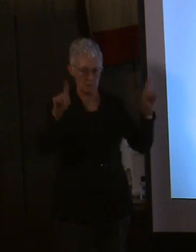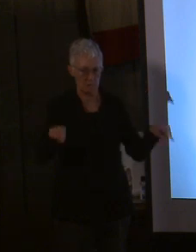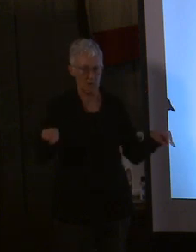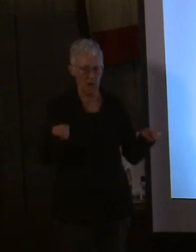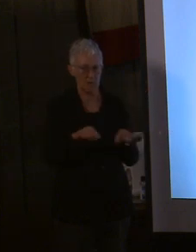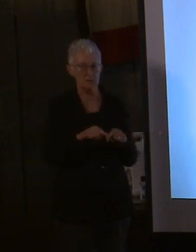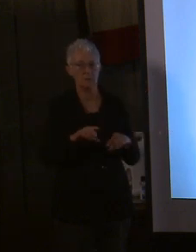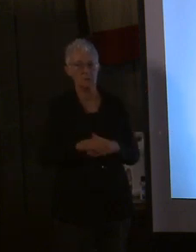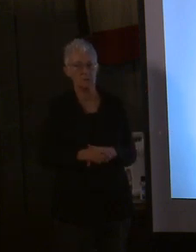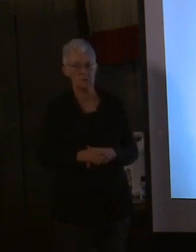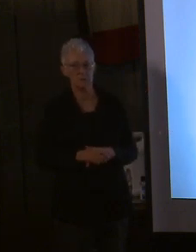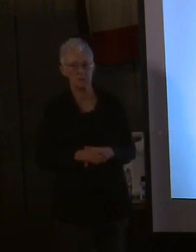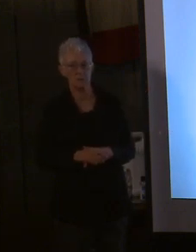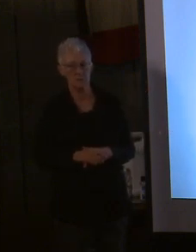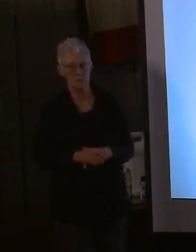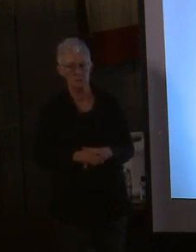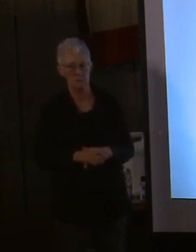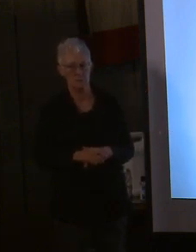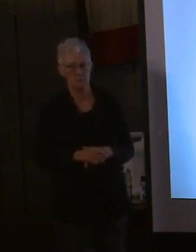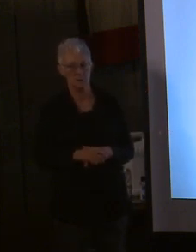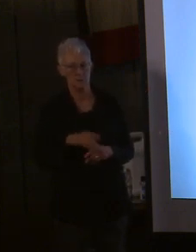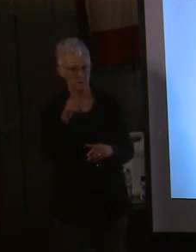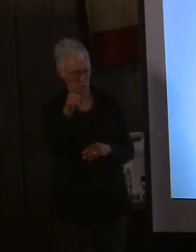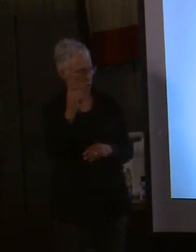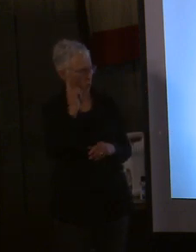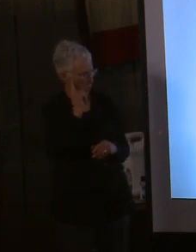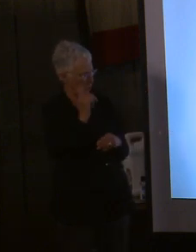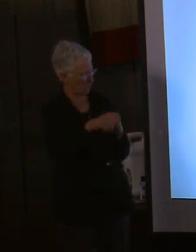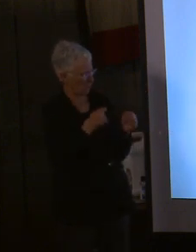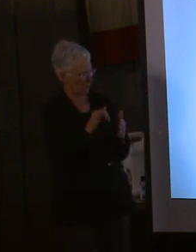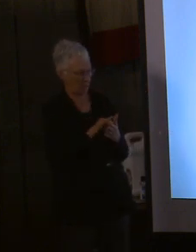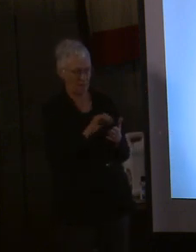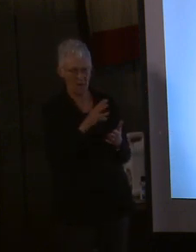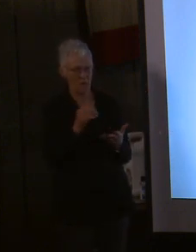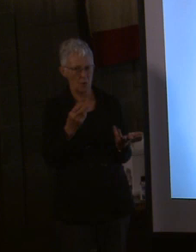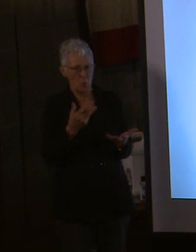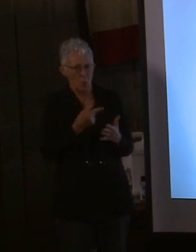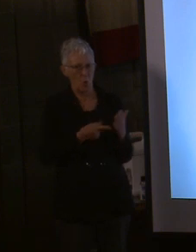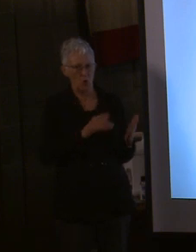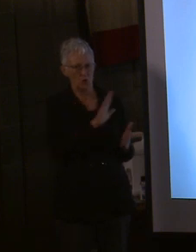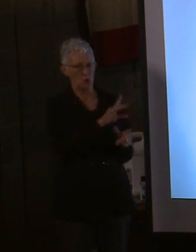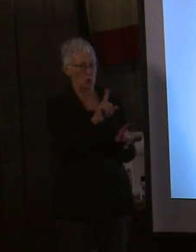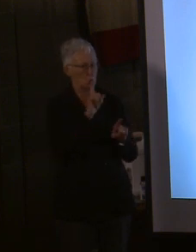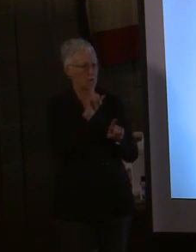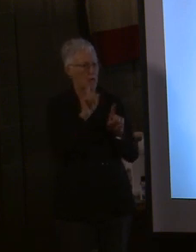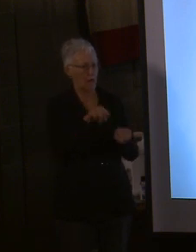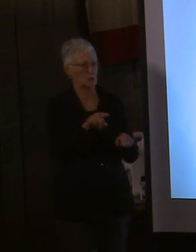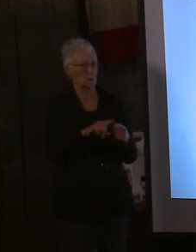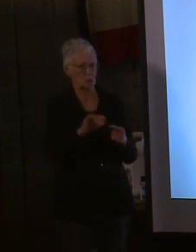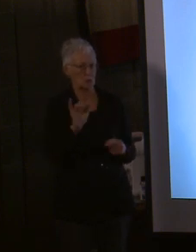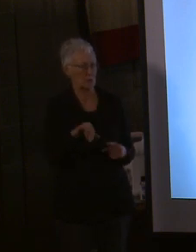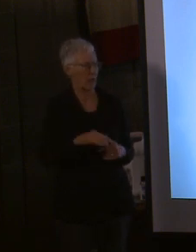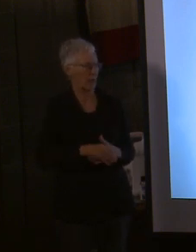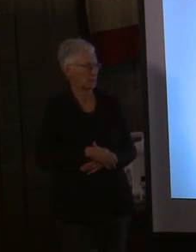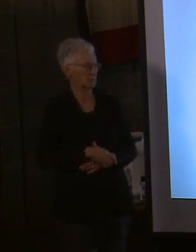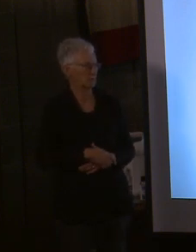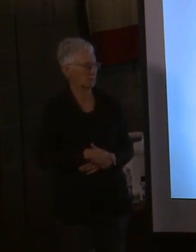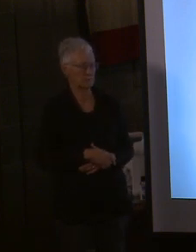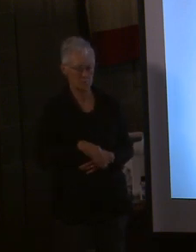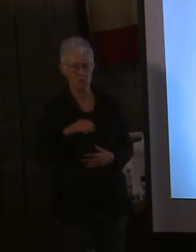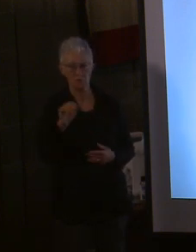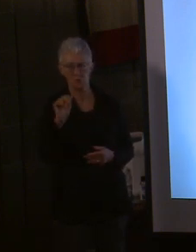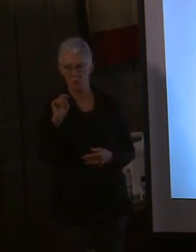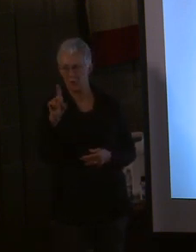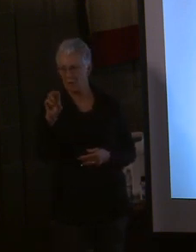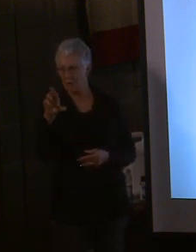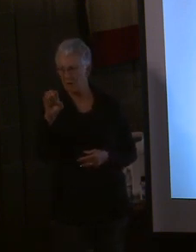been vandalized. I guess, have you heard about that, and what's your reaction to that? So Andrew's